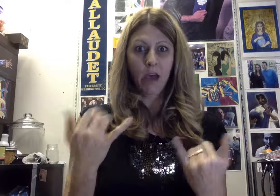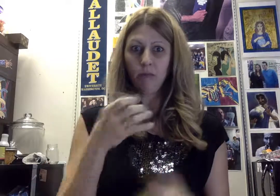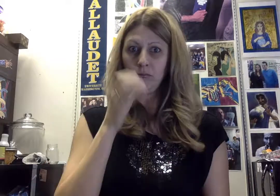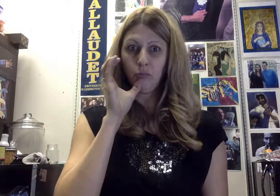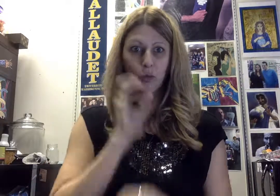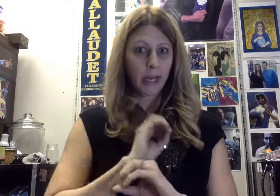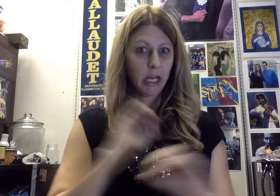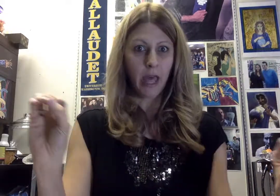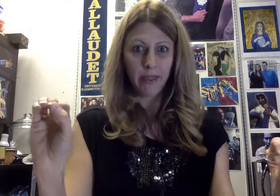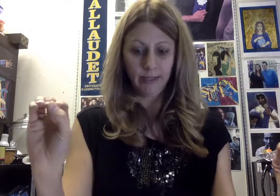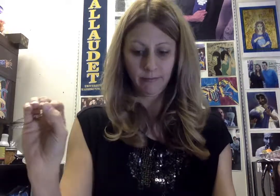now drink nothing.